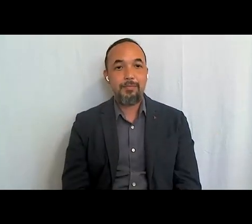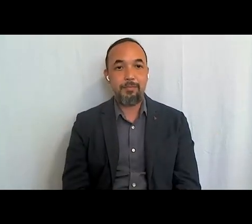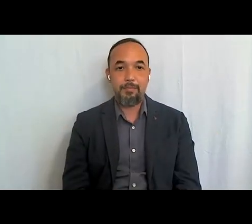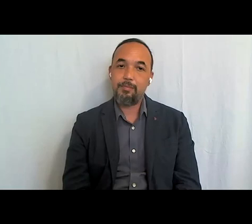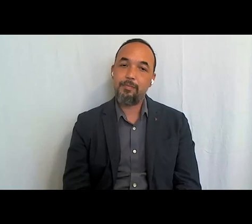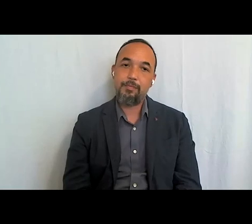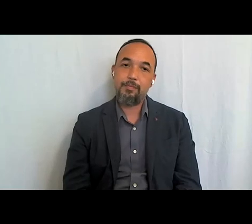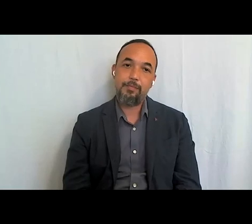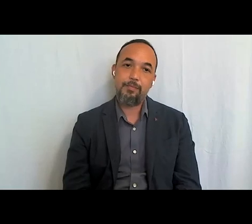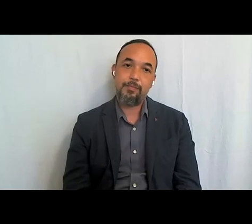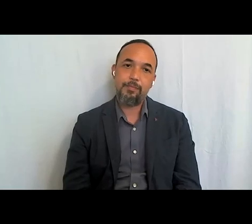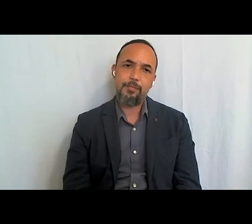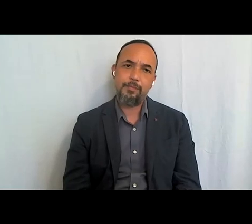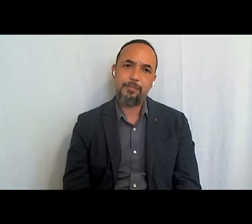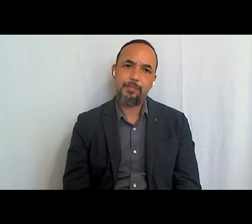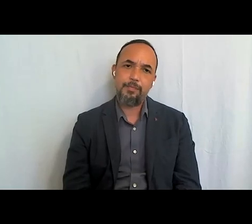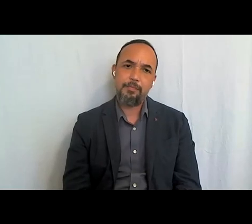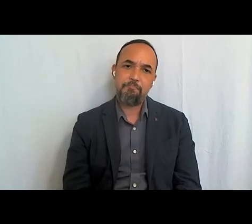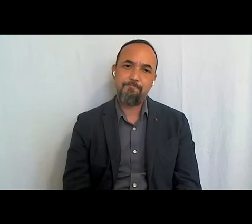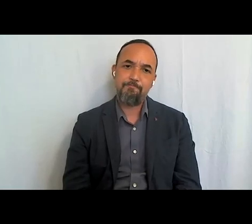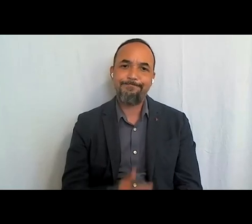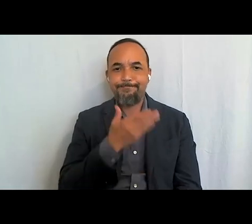I'm going to just do this. I'm going to do,